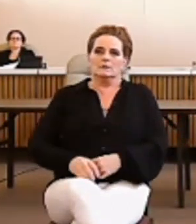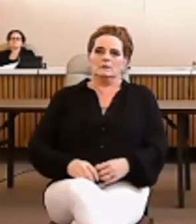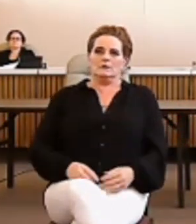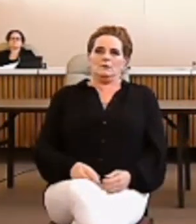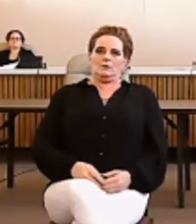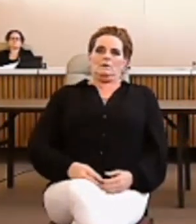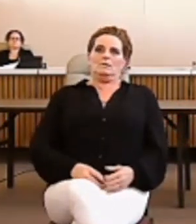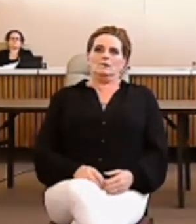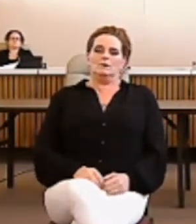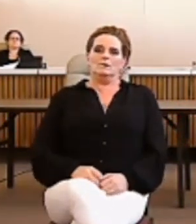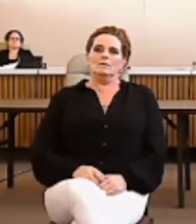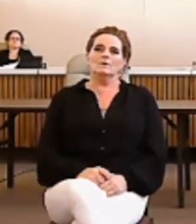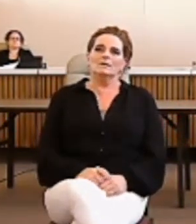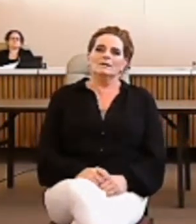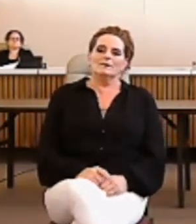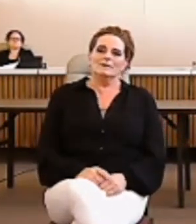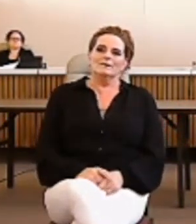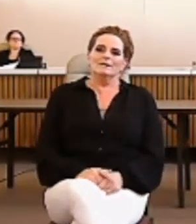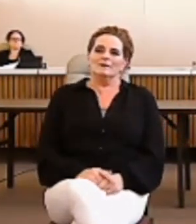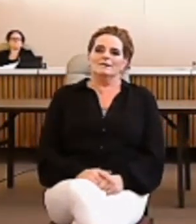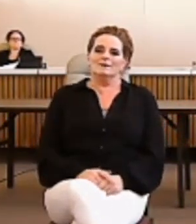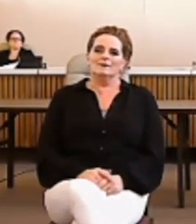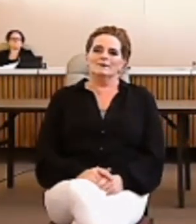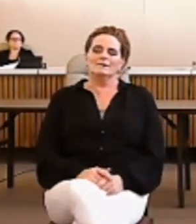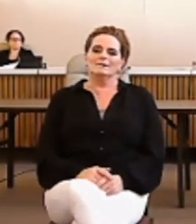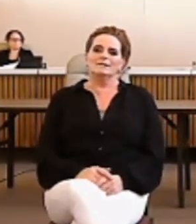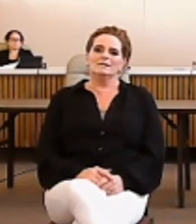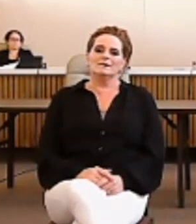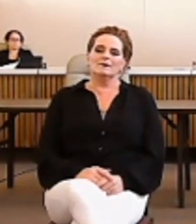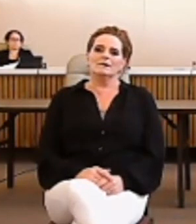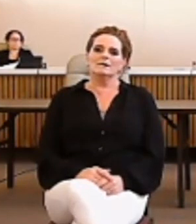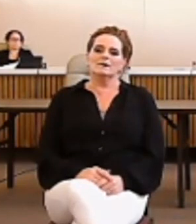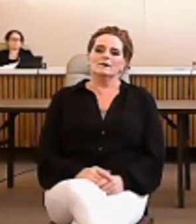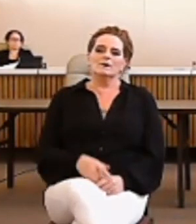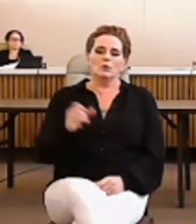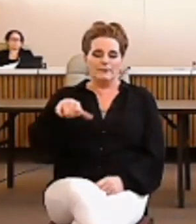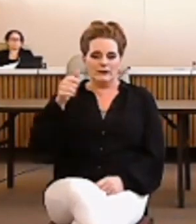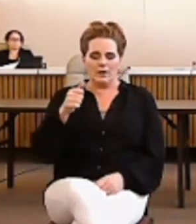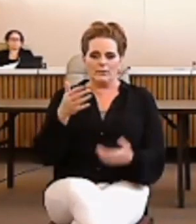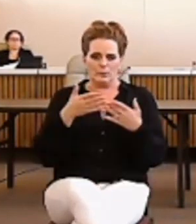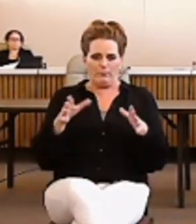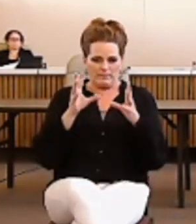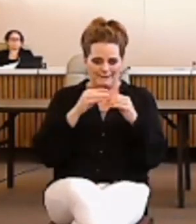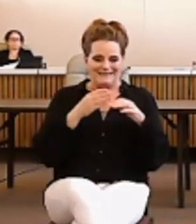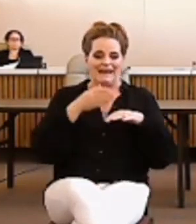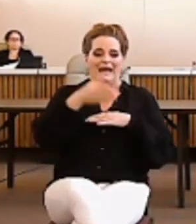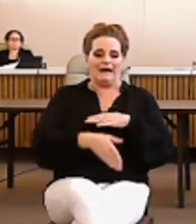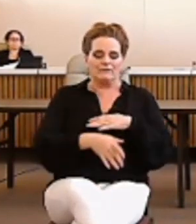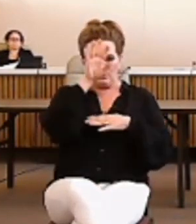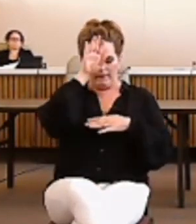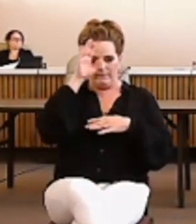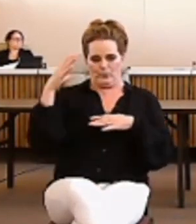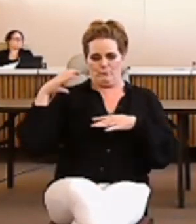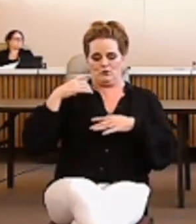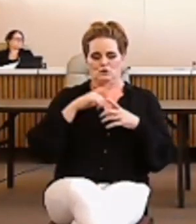that's not what I do or understand. I So, understand. will there be another public meeting after the fire marshal reviews